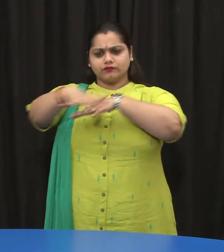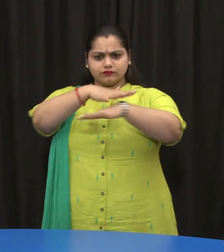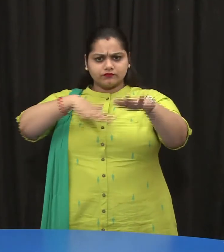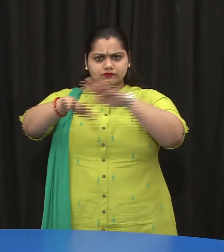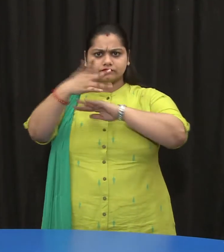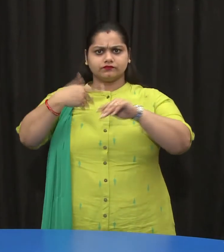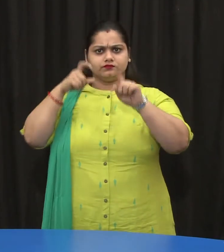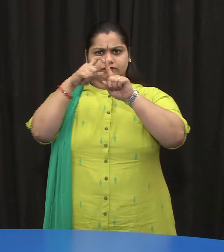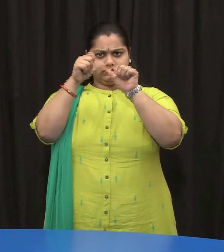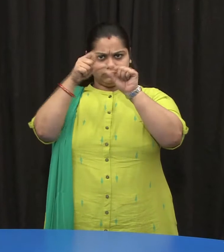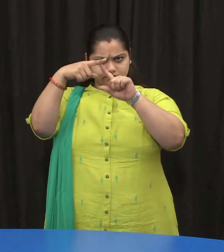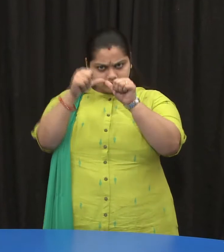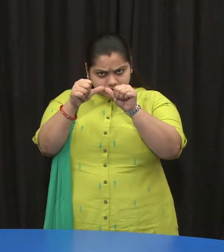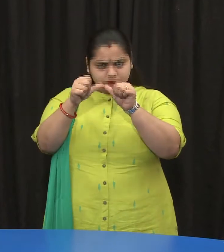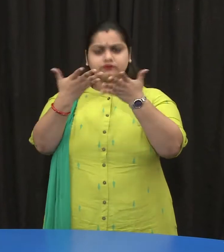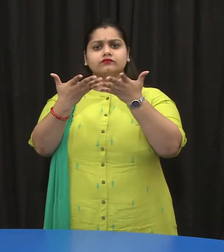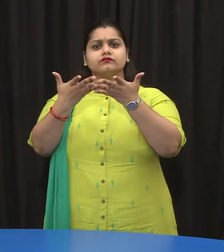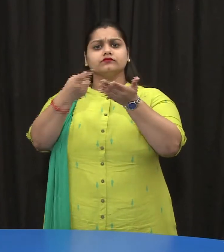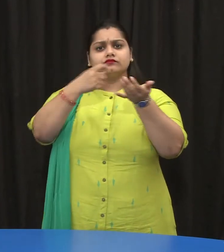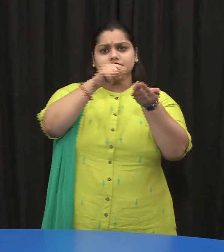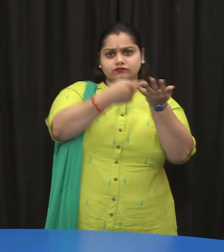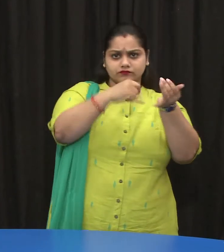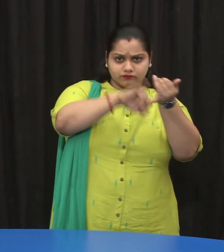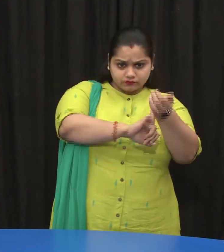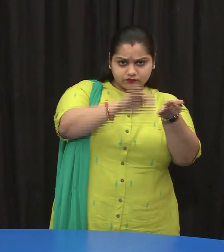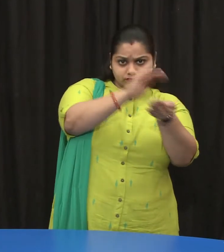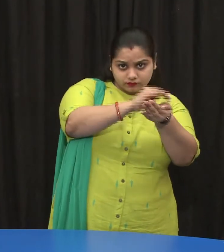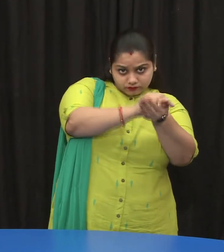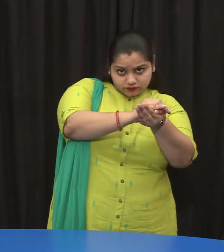data for storage and display.